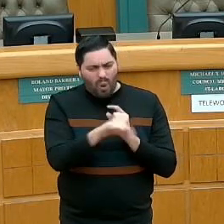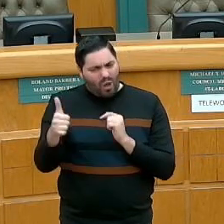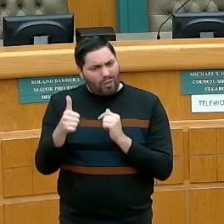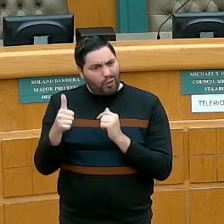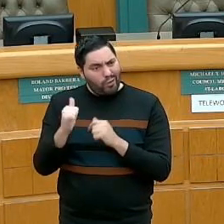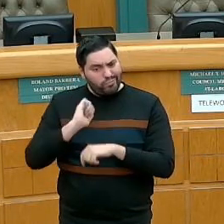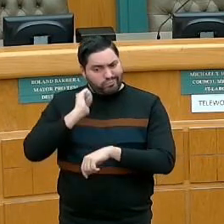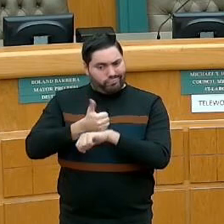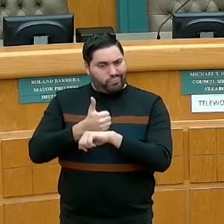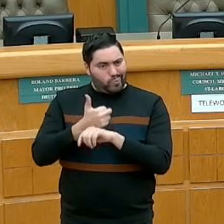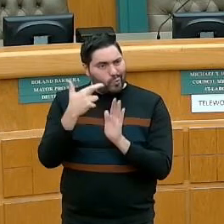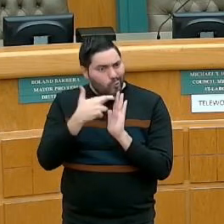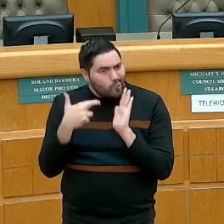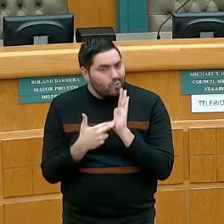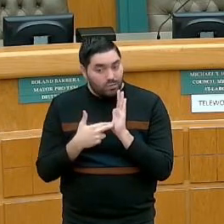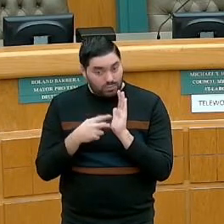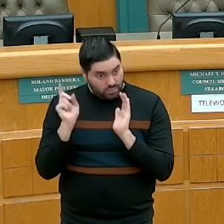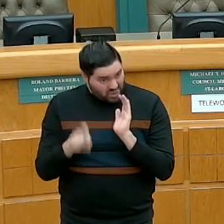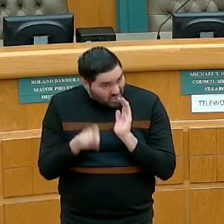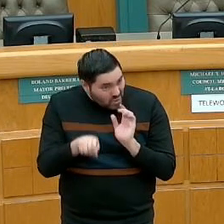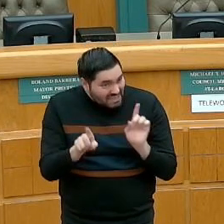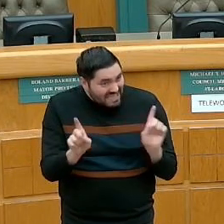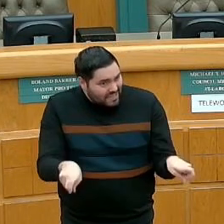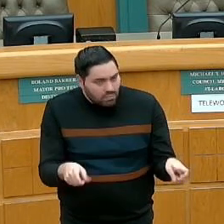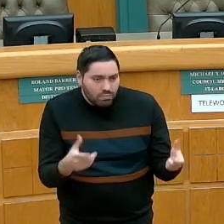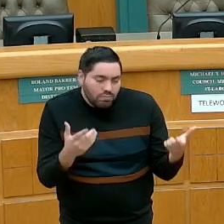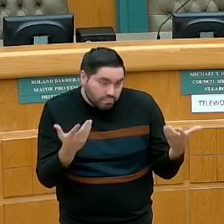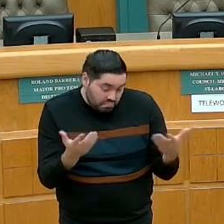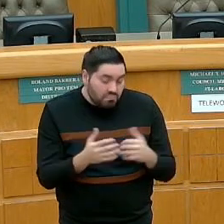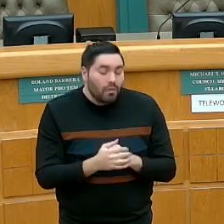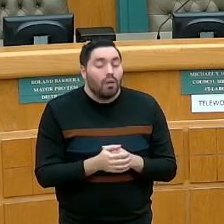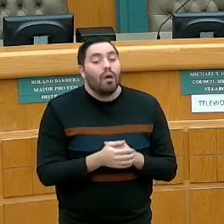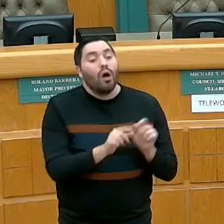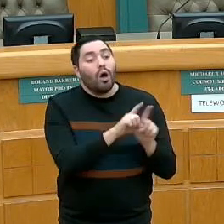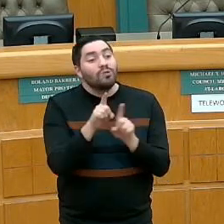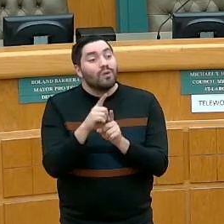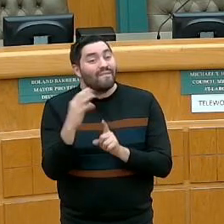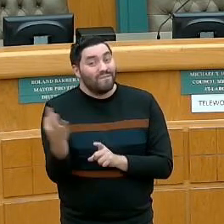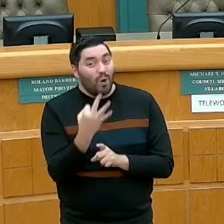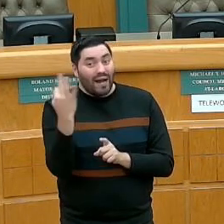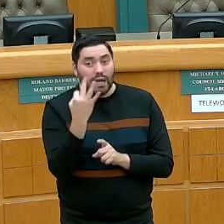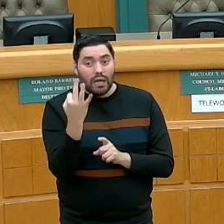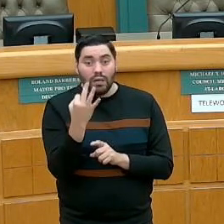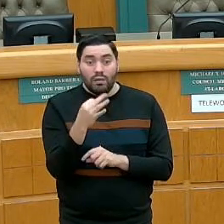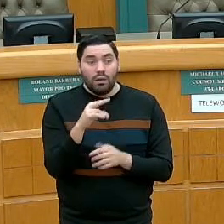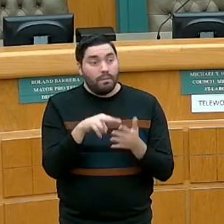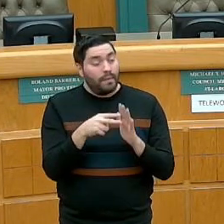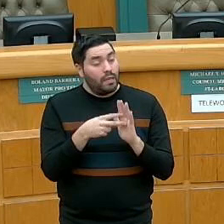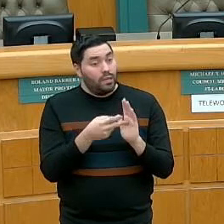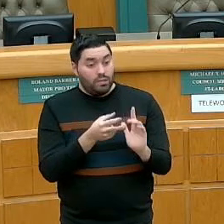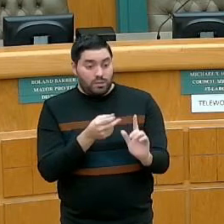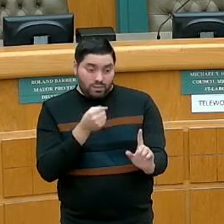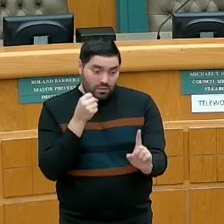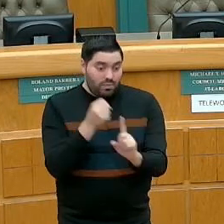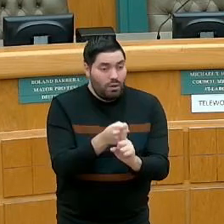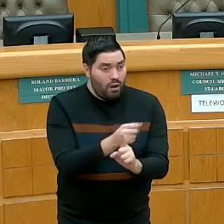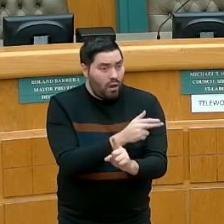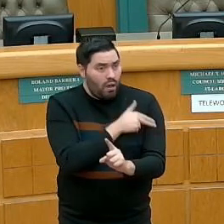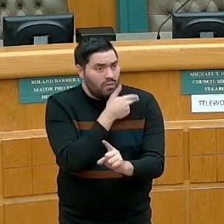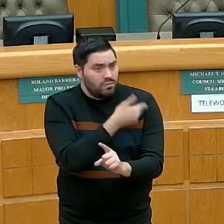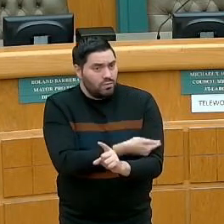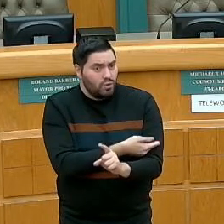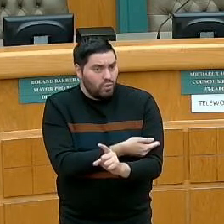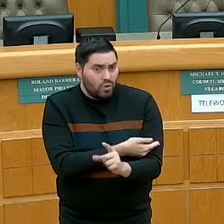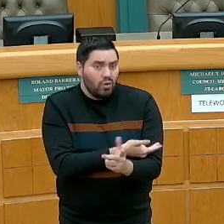flatten the curve? It will also, in the modeling, show the impact to hospitals, hospital stays, as well